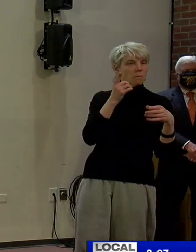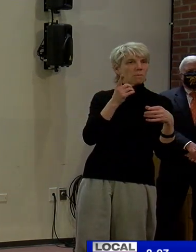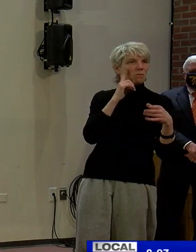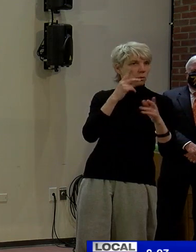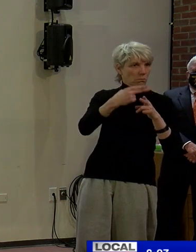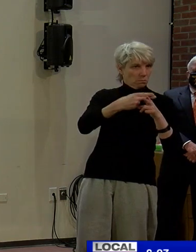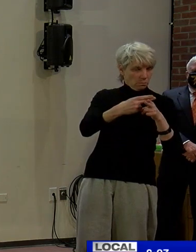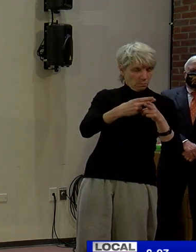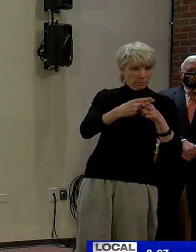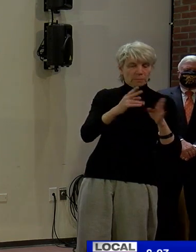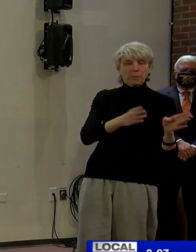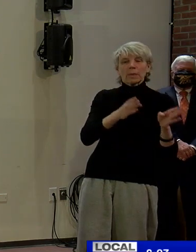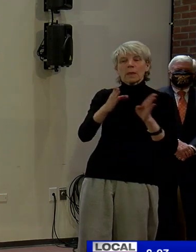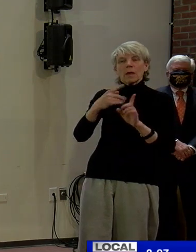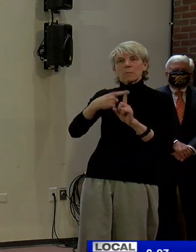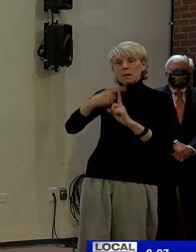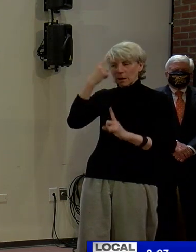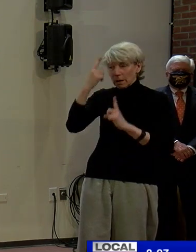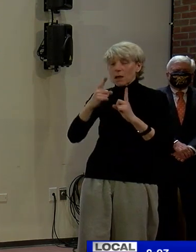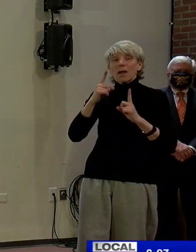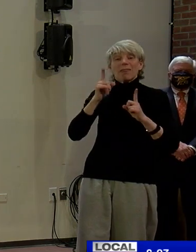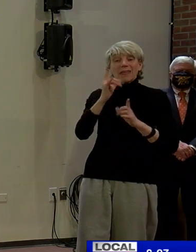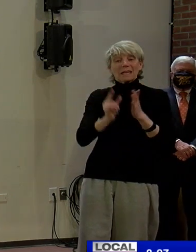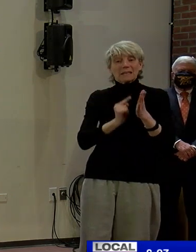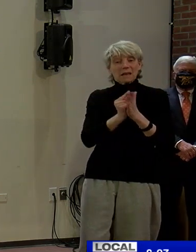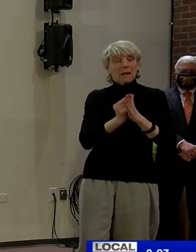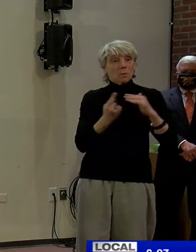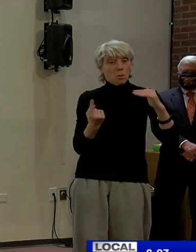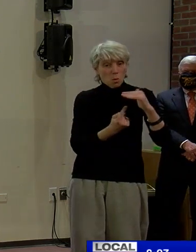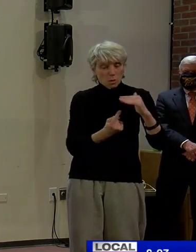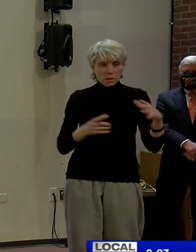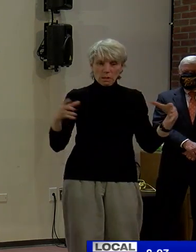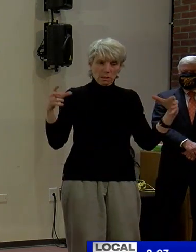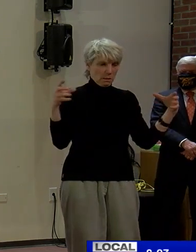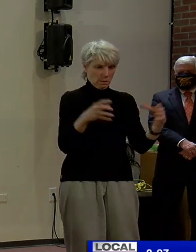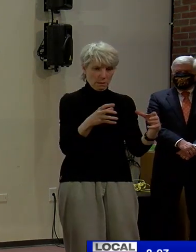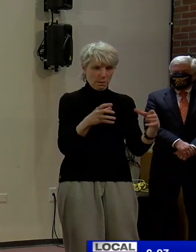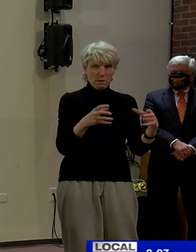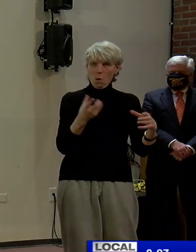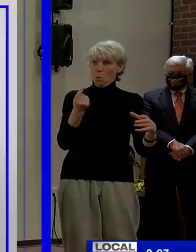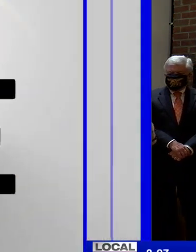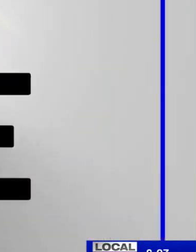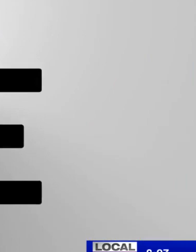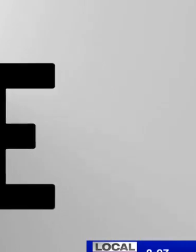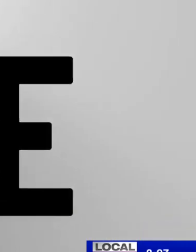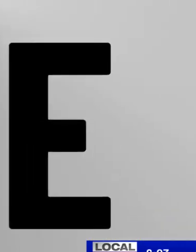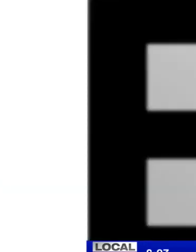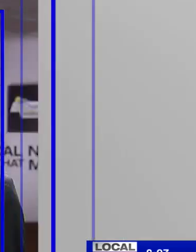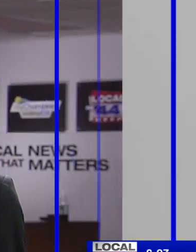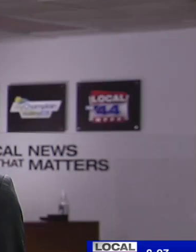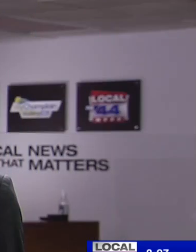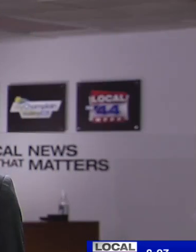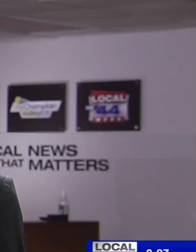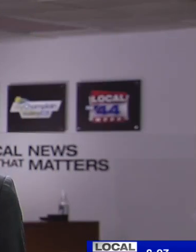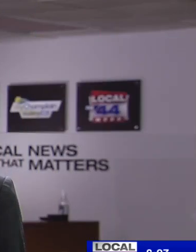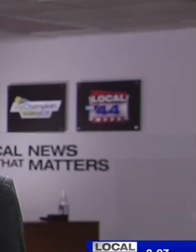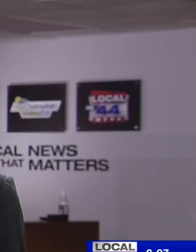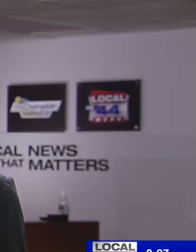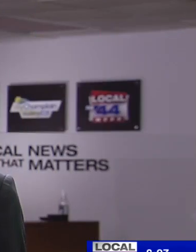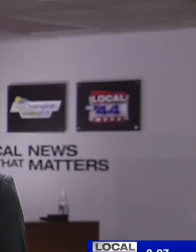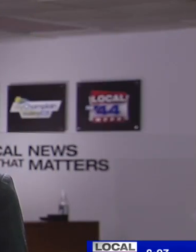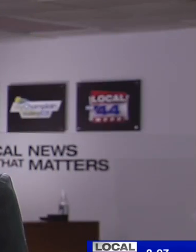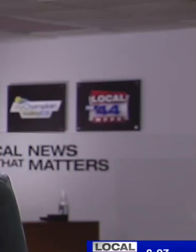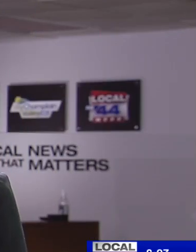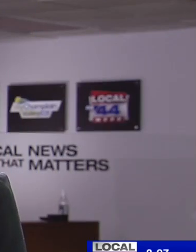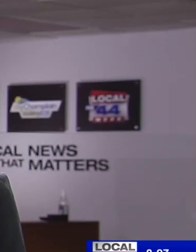quarantine housing protocols, and where needed, provide state support. Dr. Levine also reiterating today that people